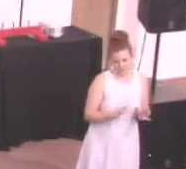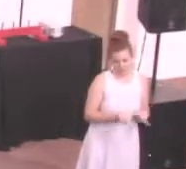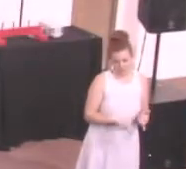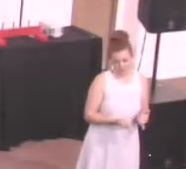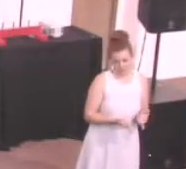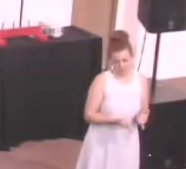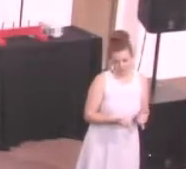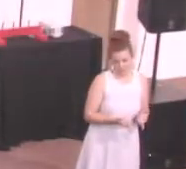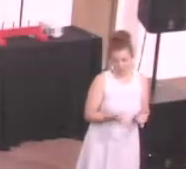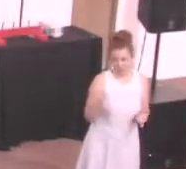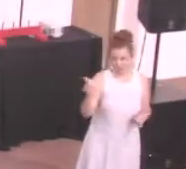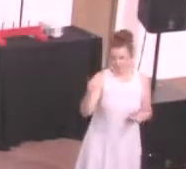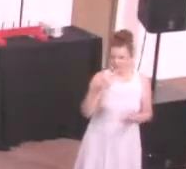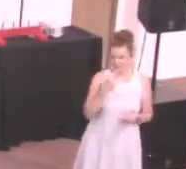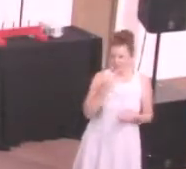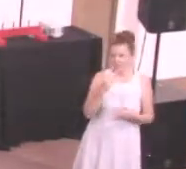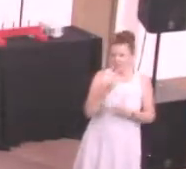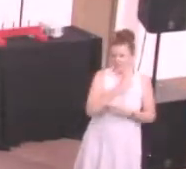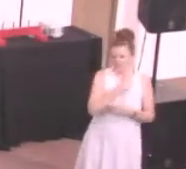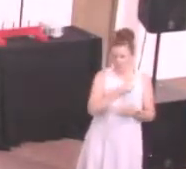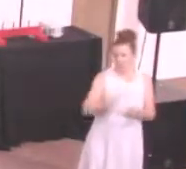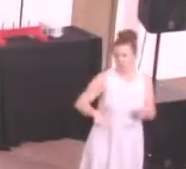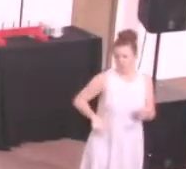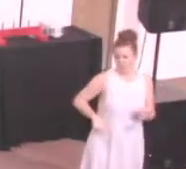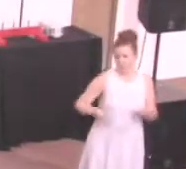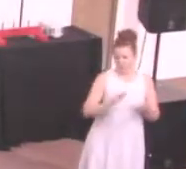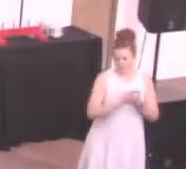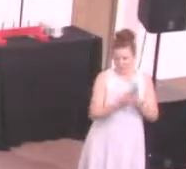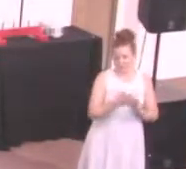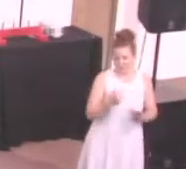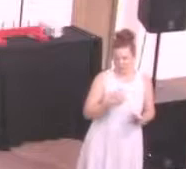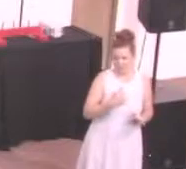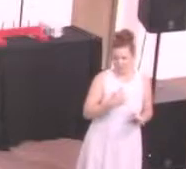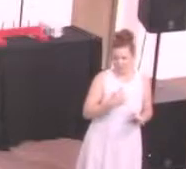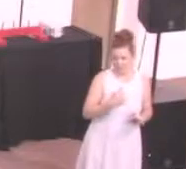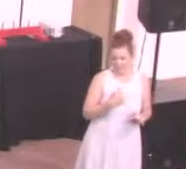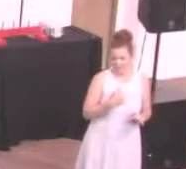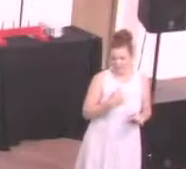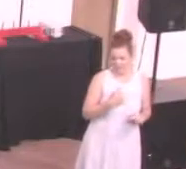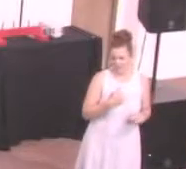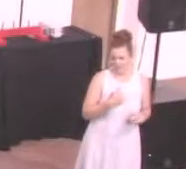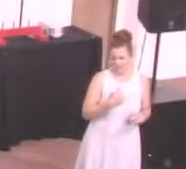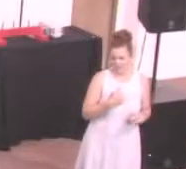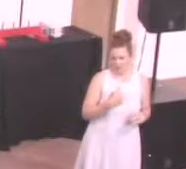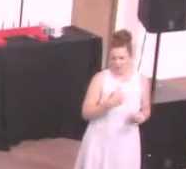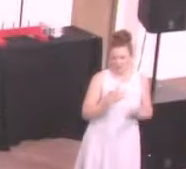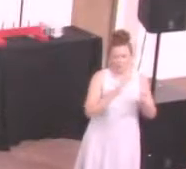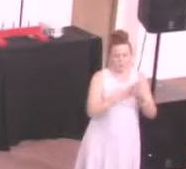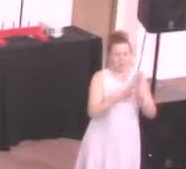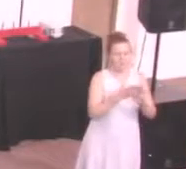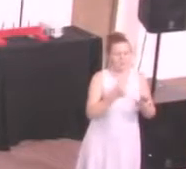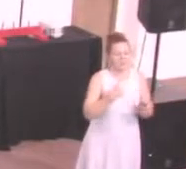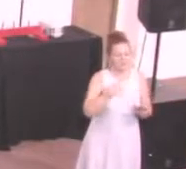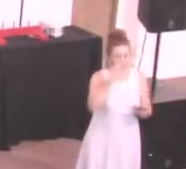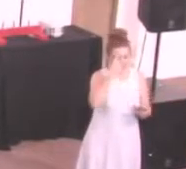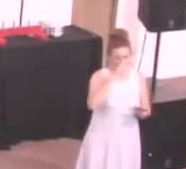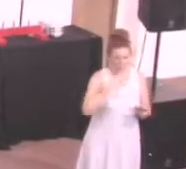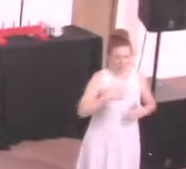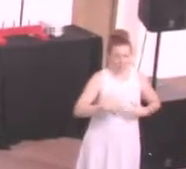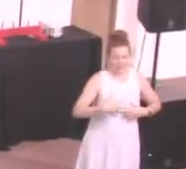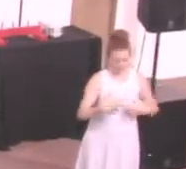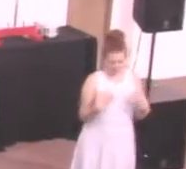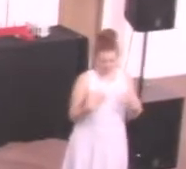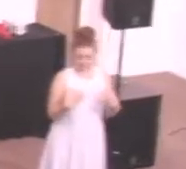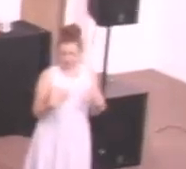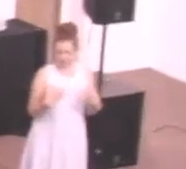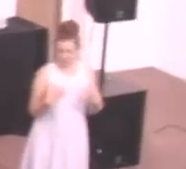Peter, say, Dear Lord. Dear Lord, forgive me. Forgive me. Forgive me for my anger. Forgive me for my anger. Come